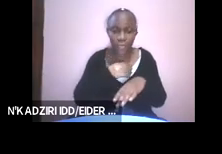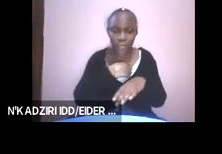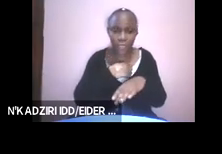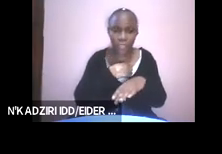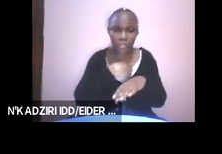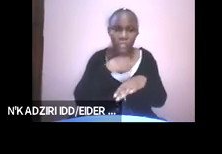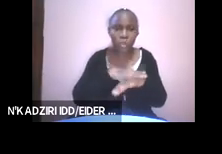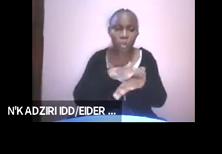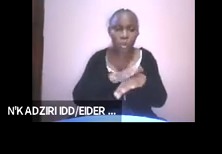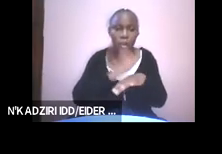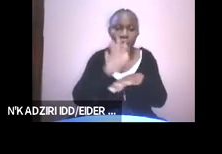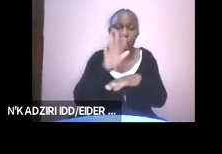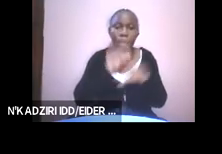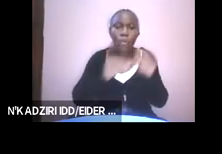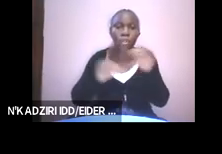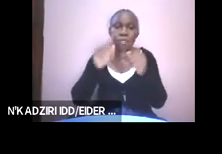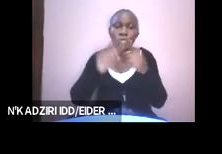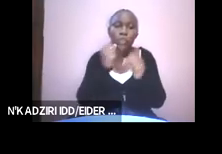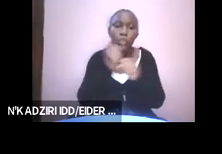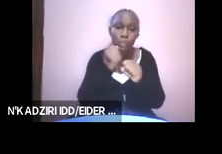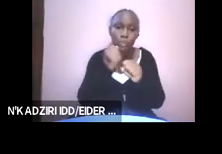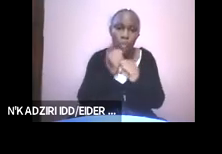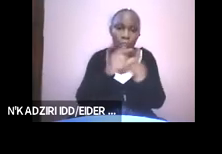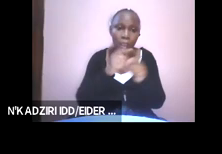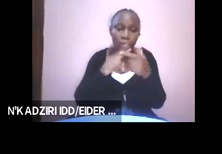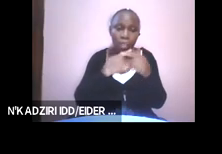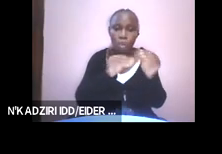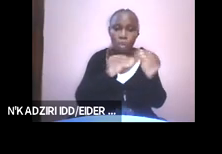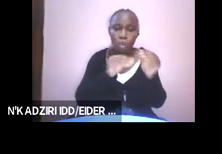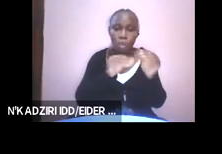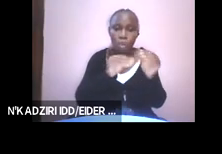write on that, we will go quickly to question 8.